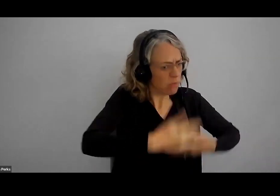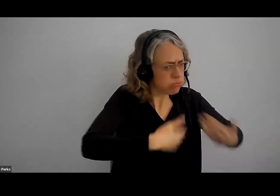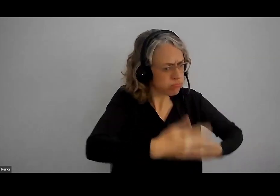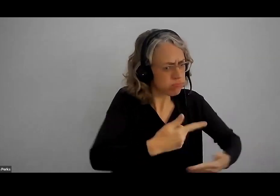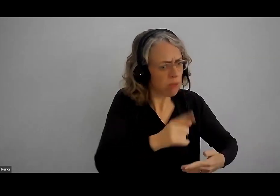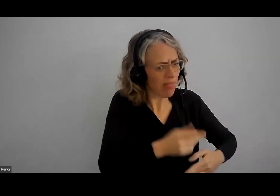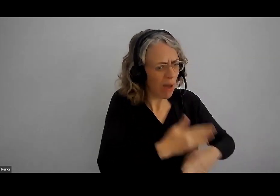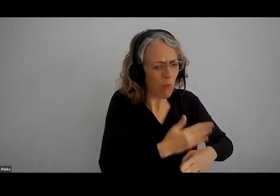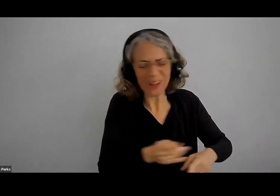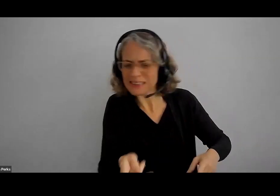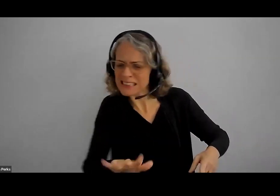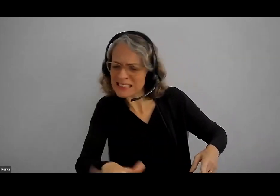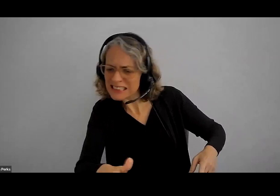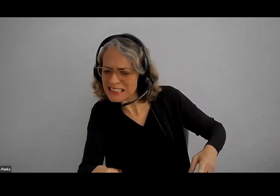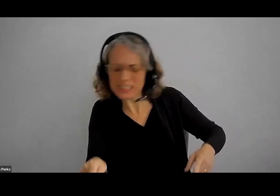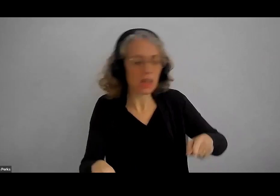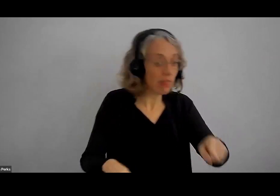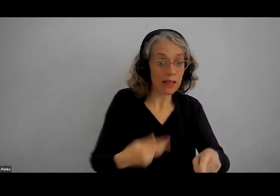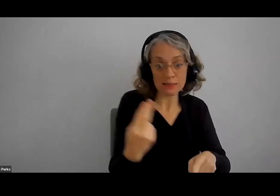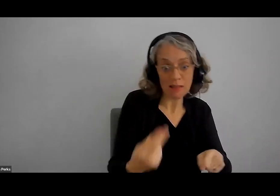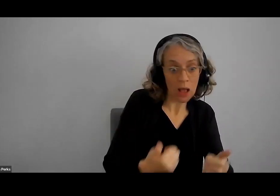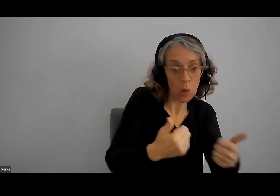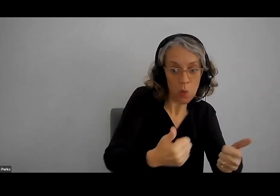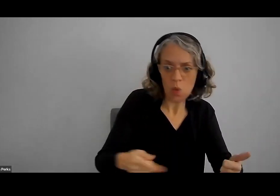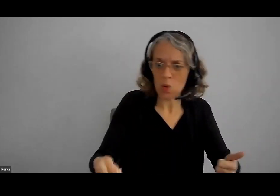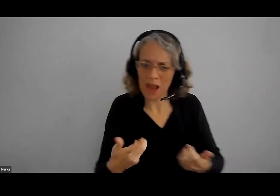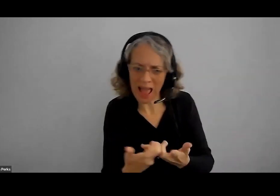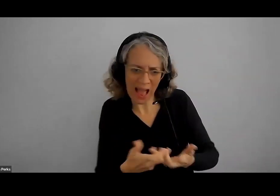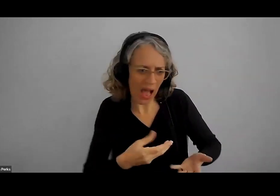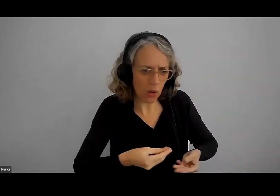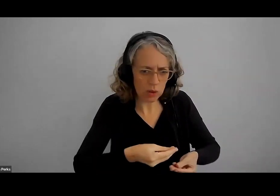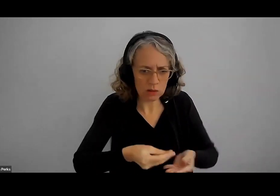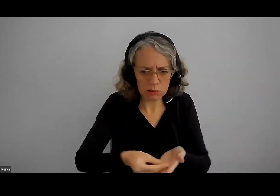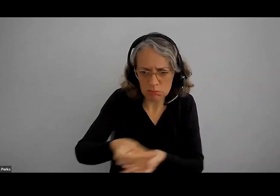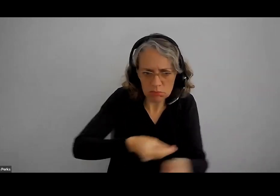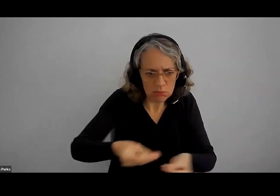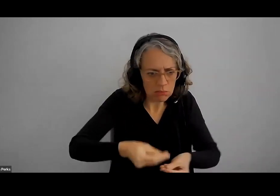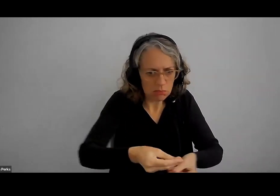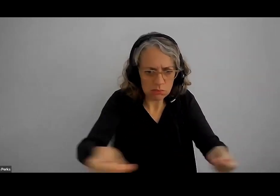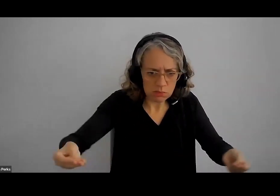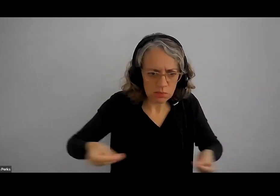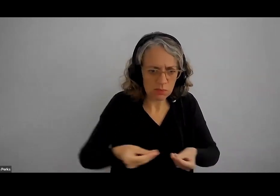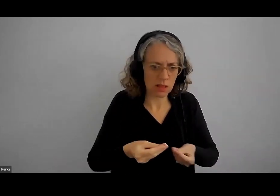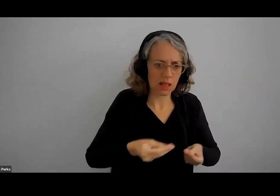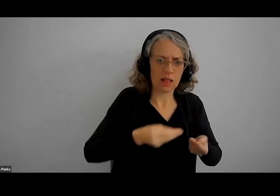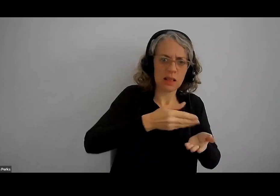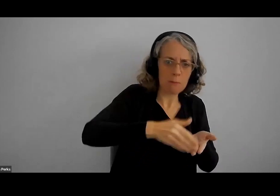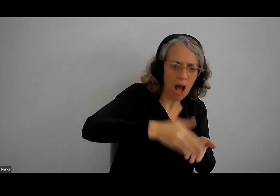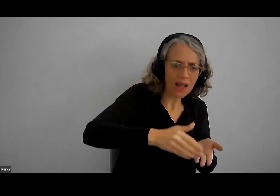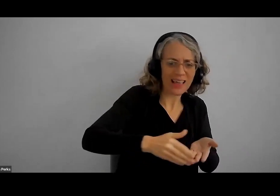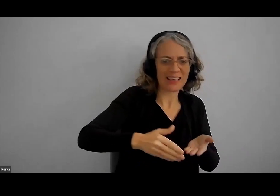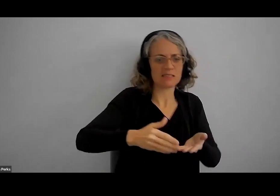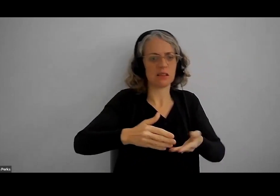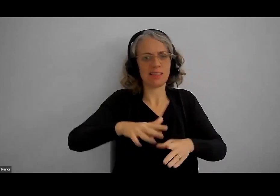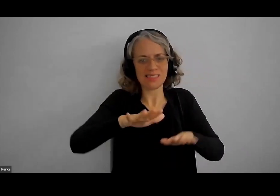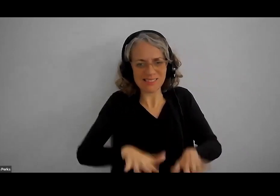how will things be designed and owned, how will things be distributed between the market, the state, the household, and the commons? How can